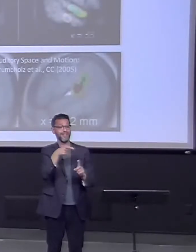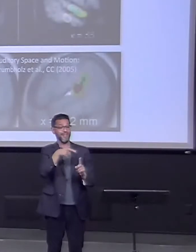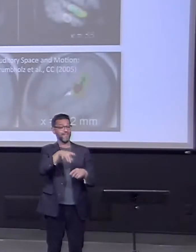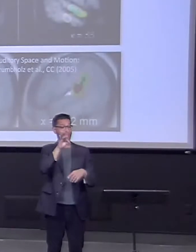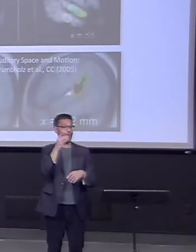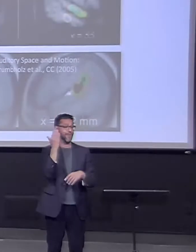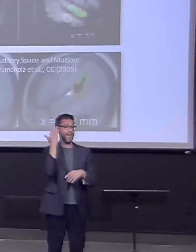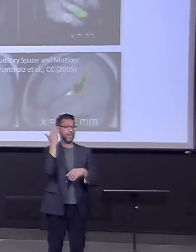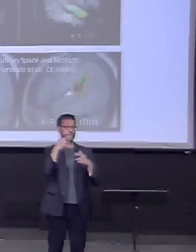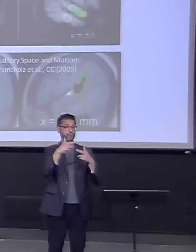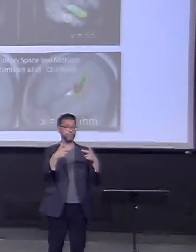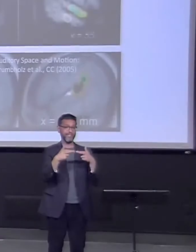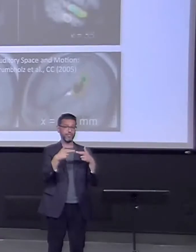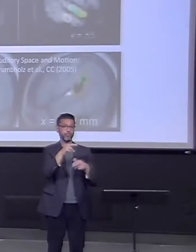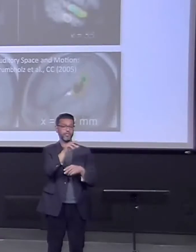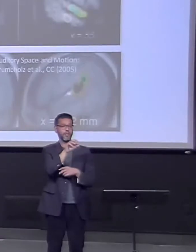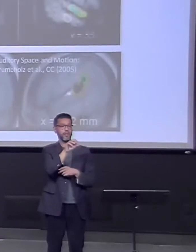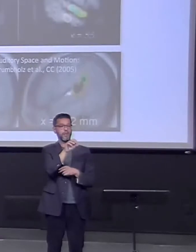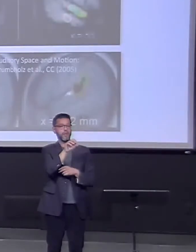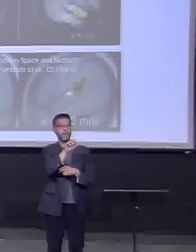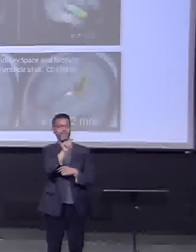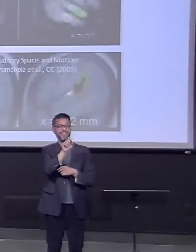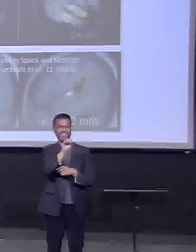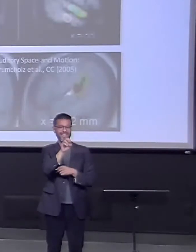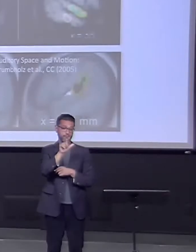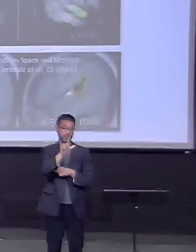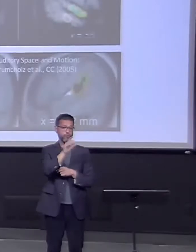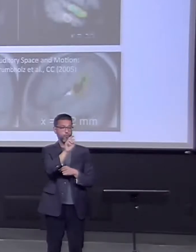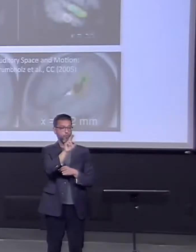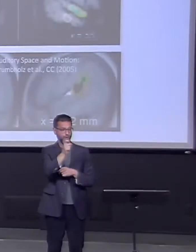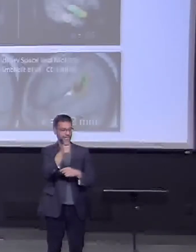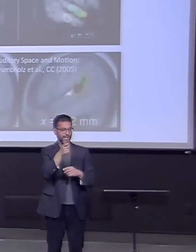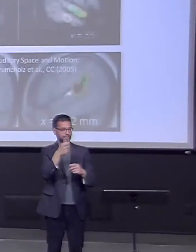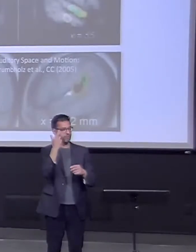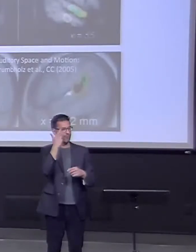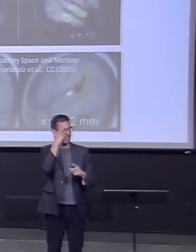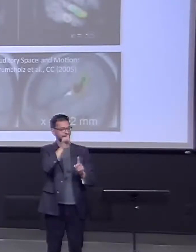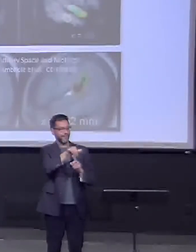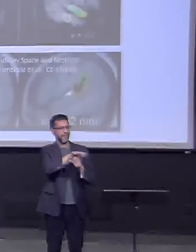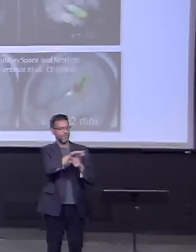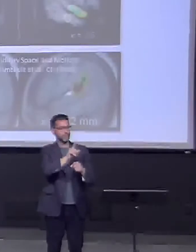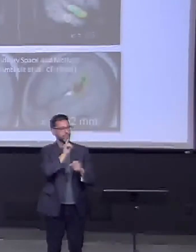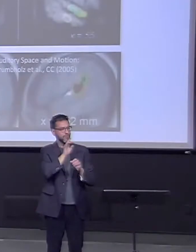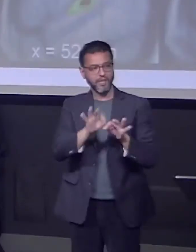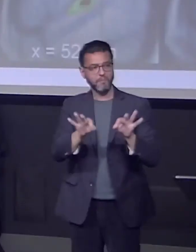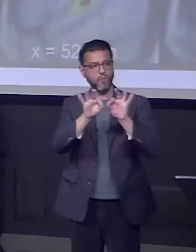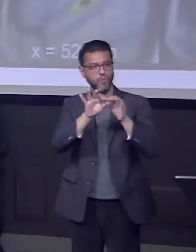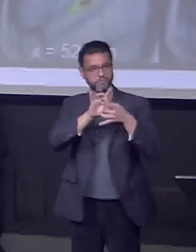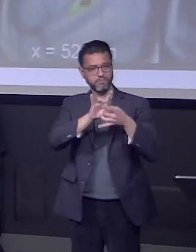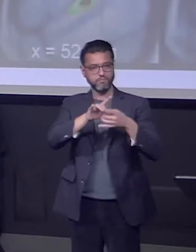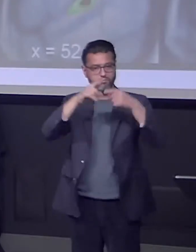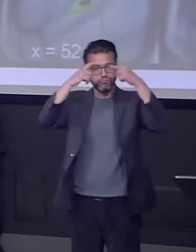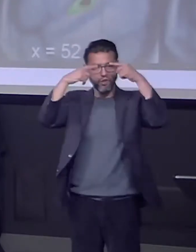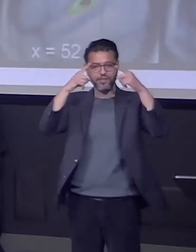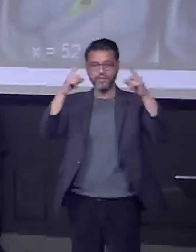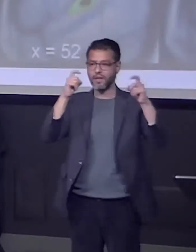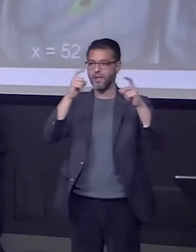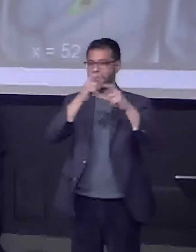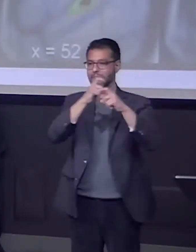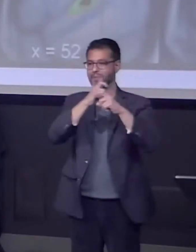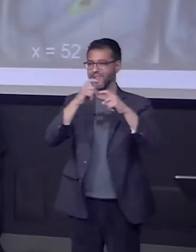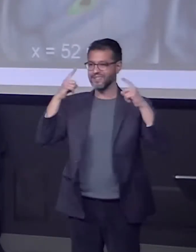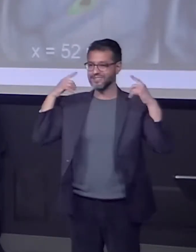of the superior temporal cortex is especially important for the processing of complex sounds that can be identified